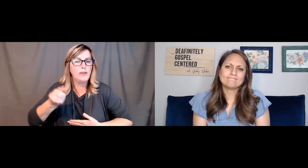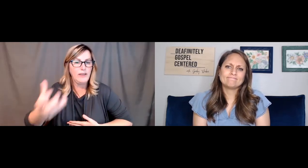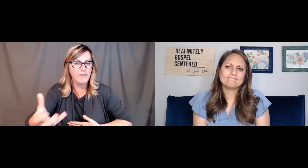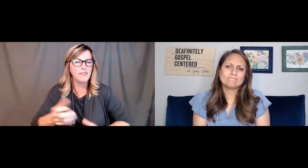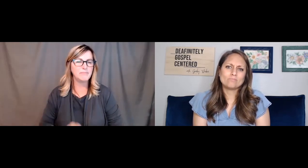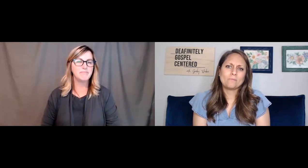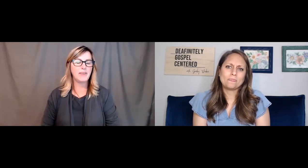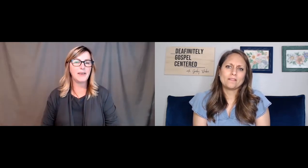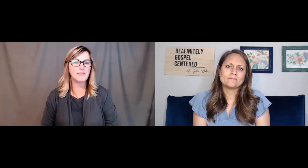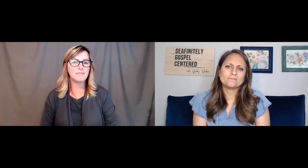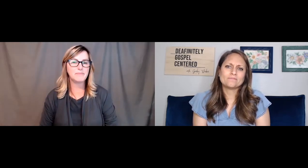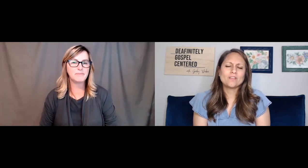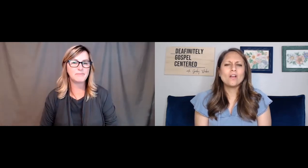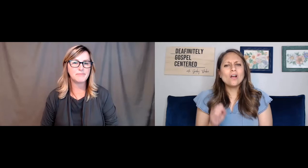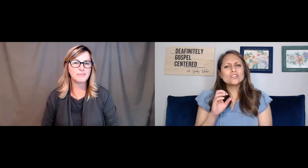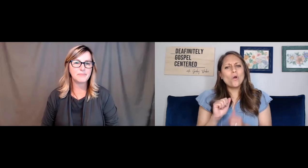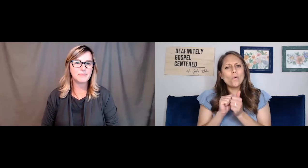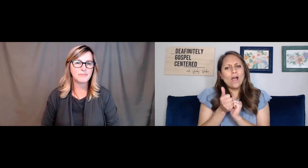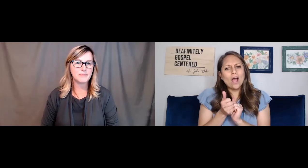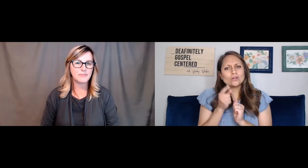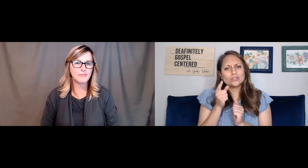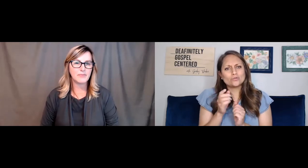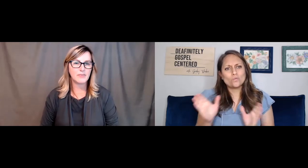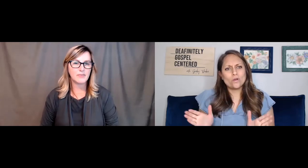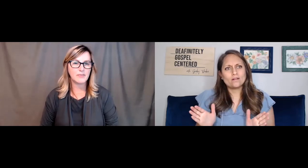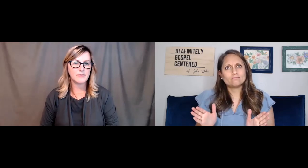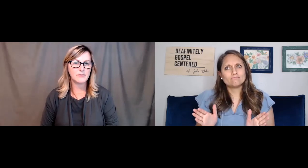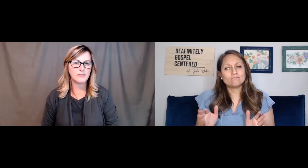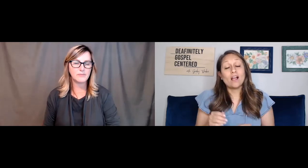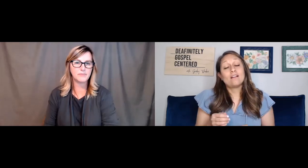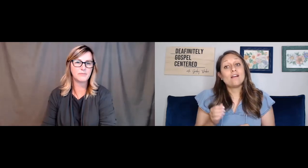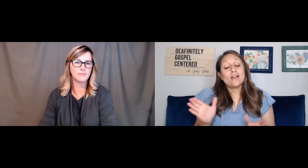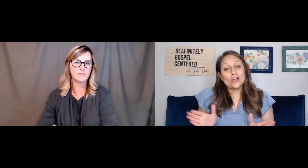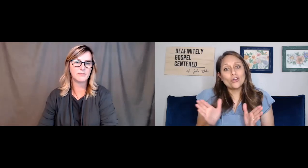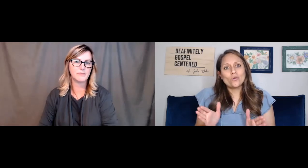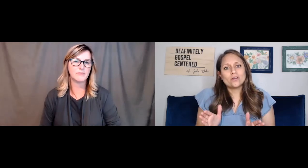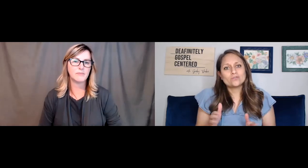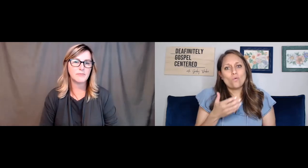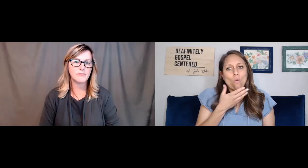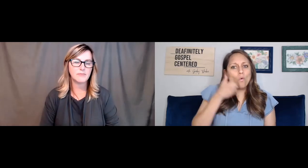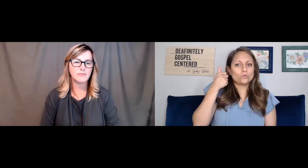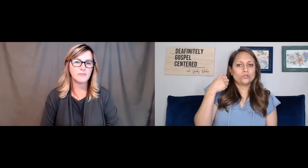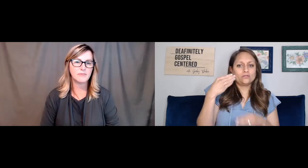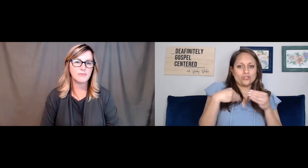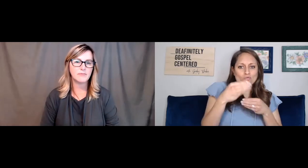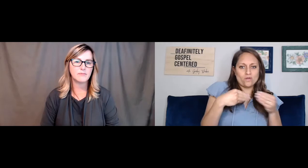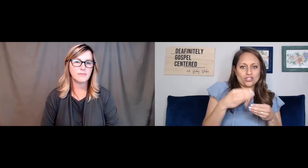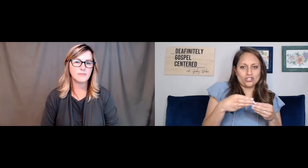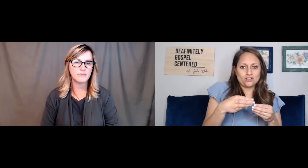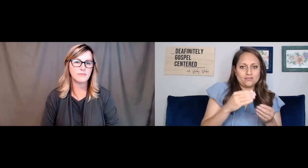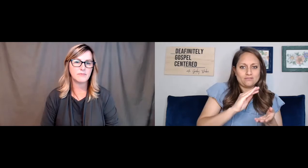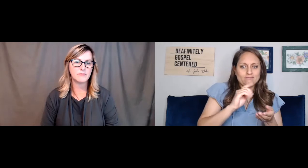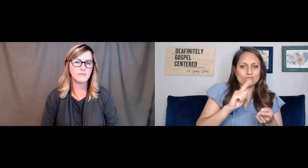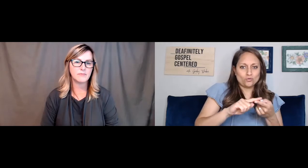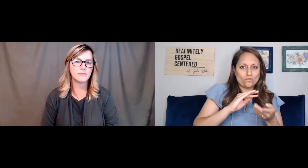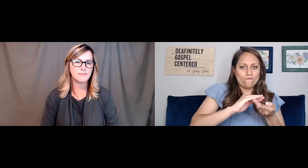We have to be willing to confess. So Dee, what would you say is a good advice to encourage just